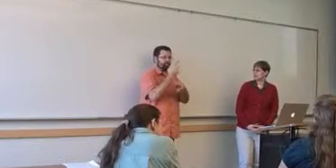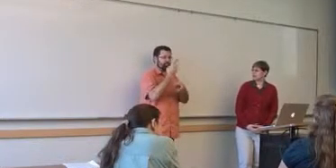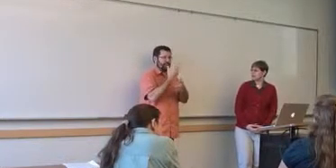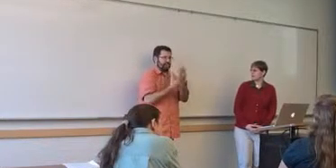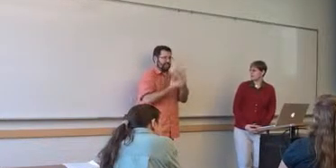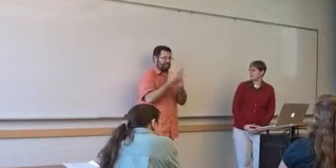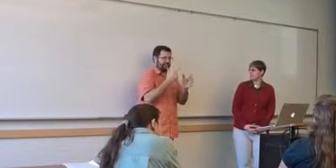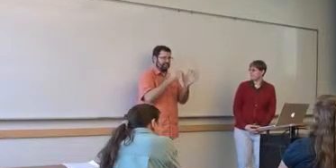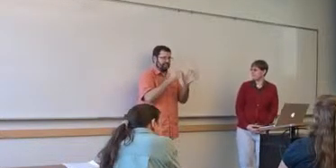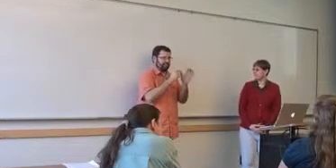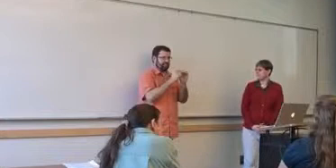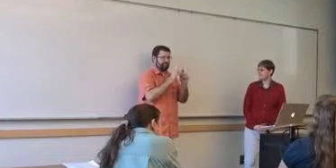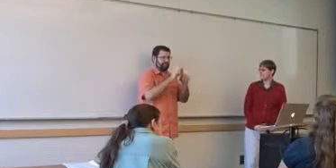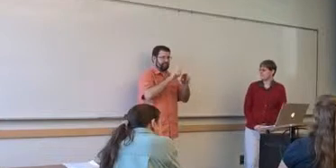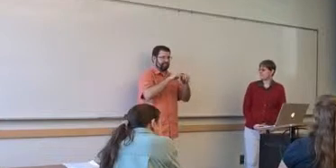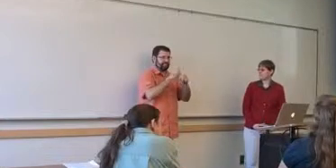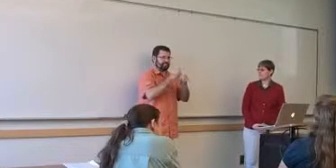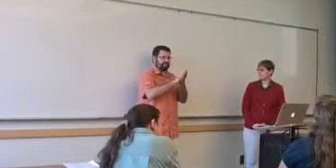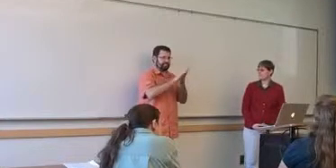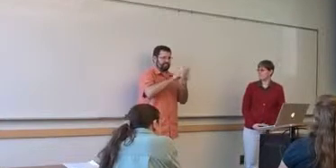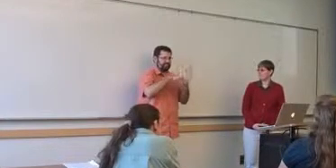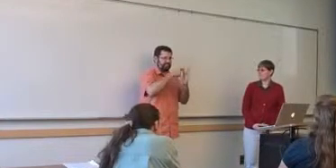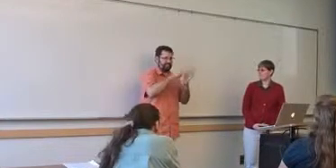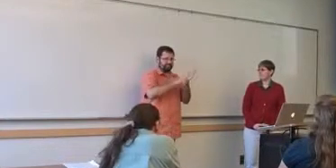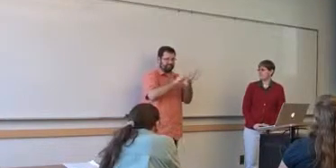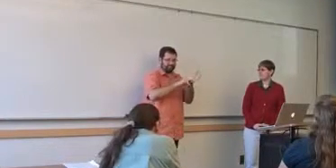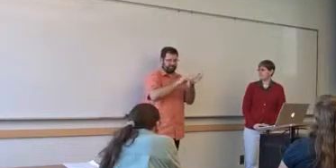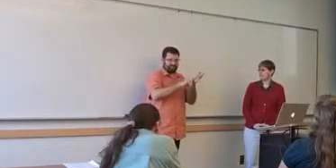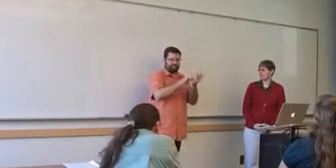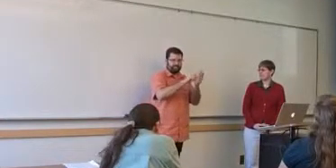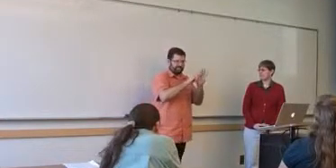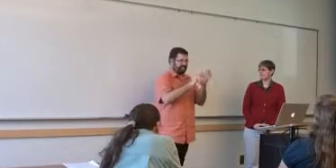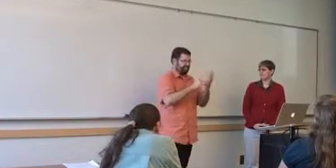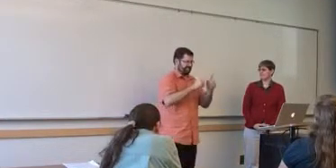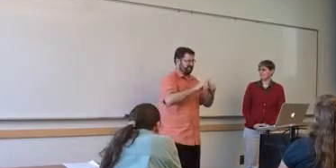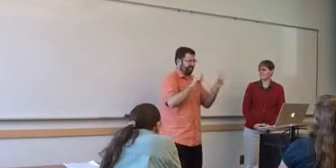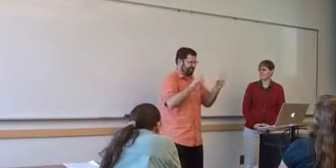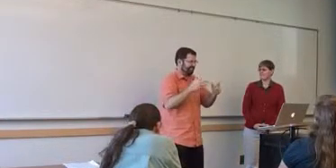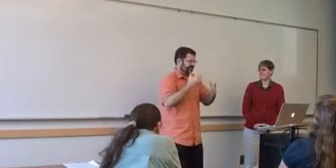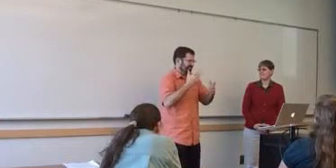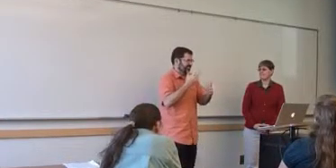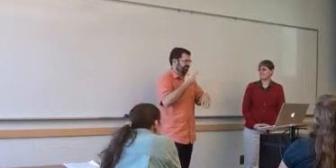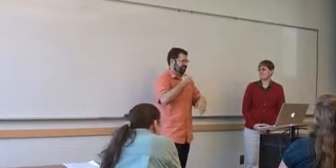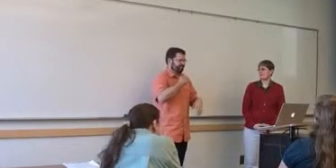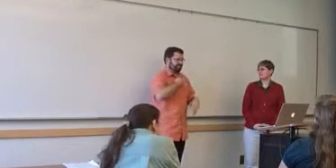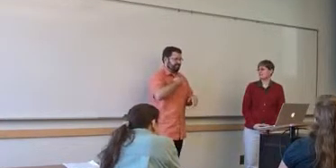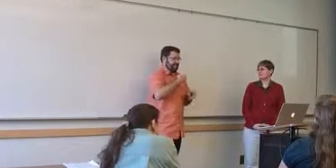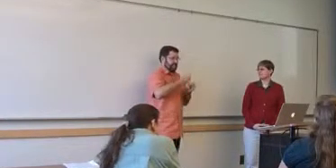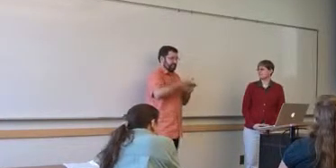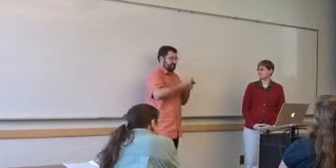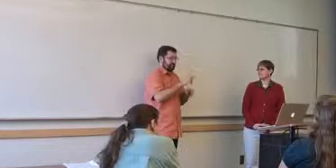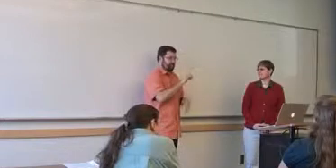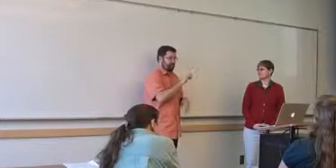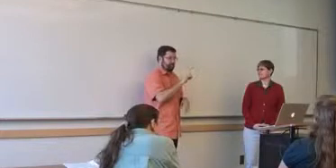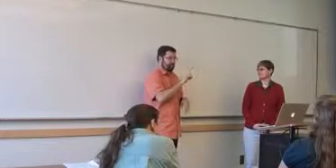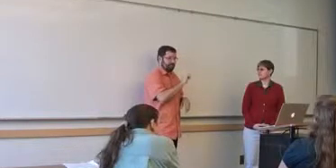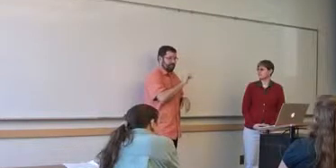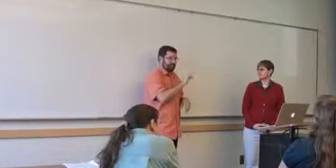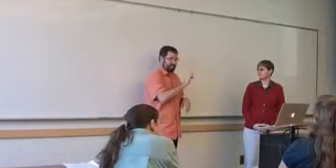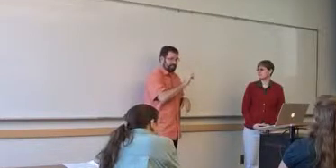one hand. And in England, it's two hands. So this is an example. Here. So that was the whole alphabet. So quite different. So my name,